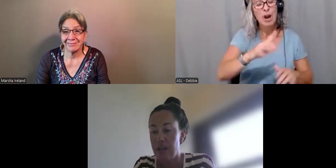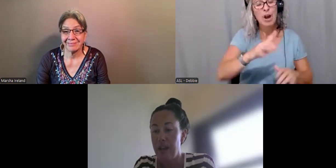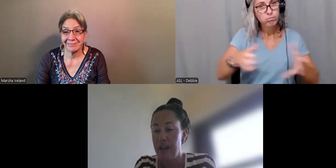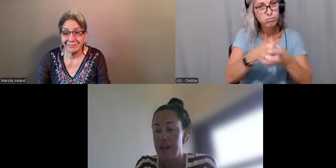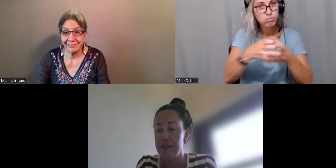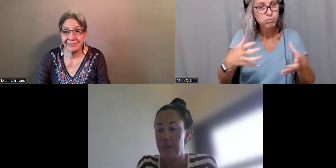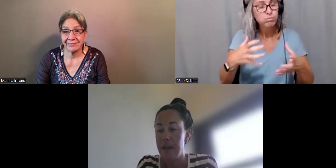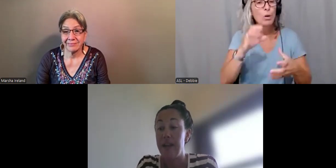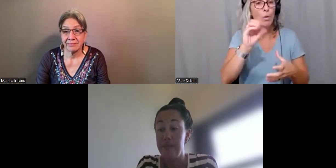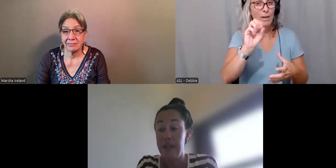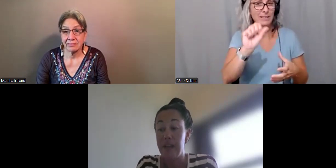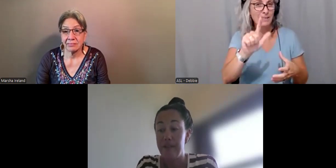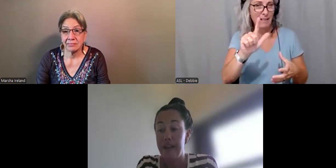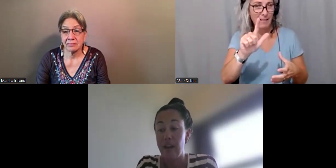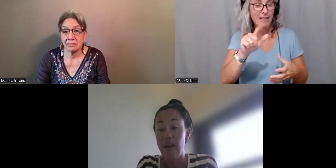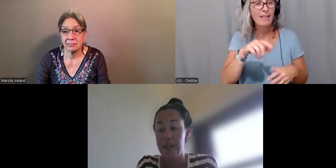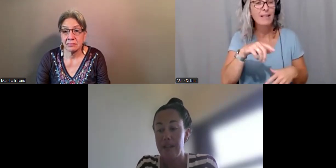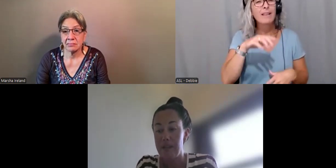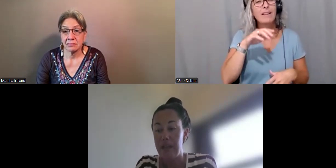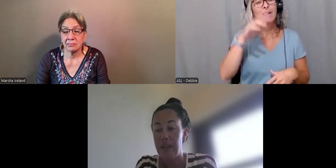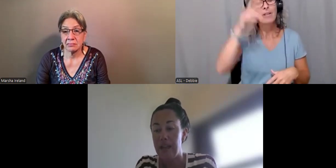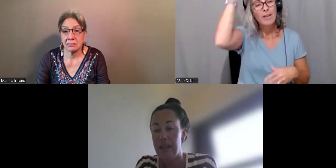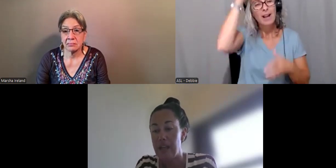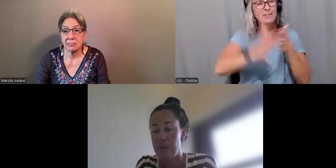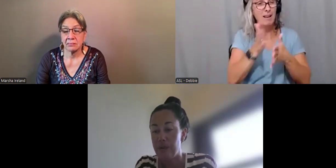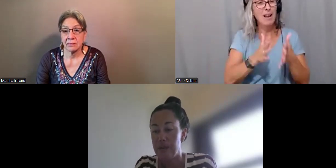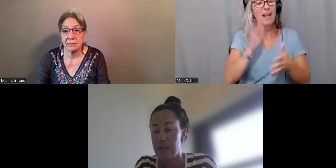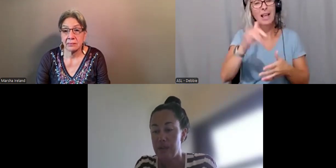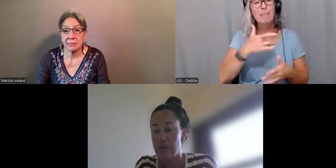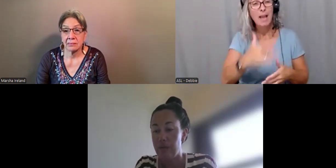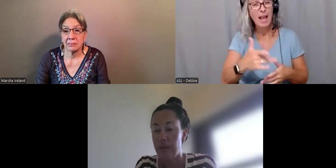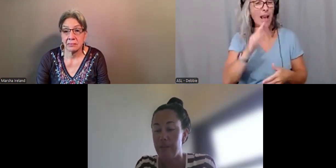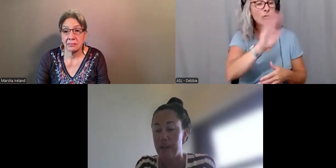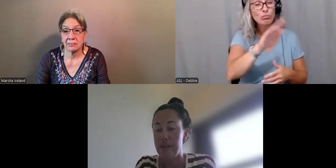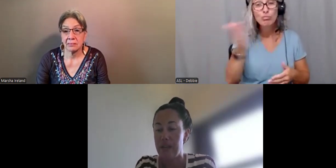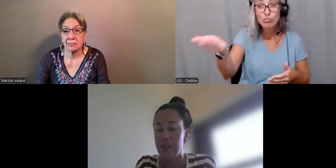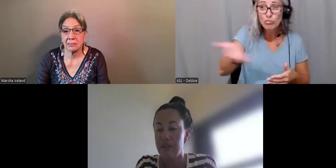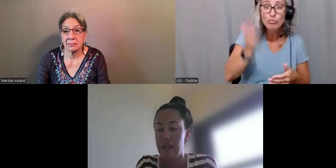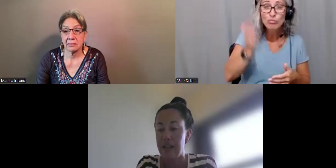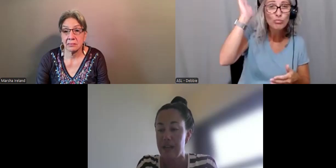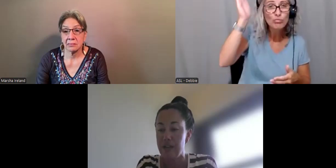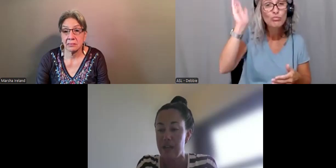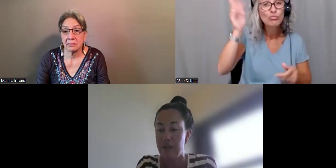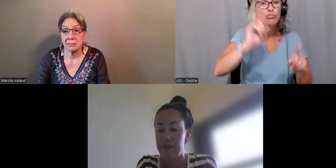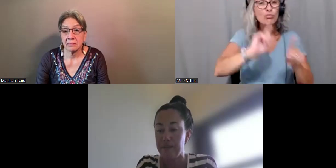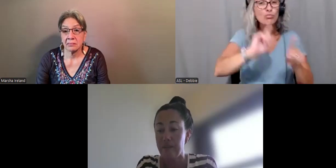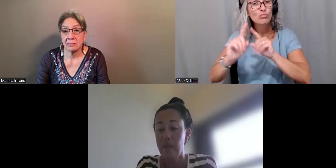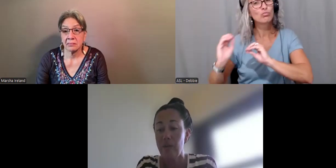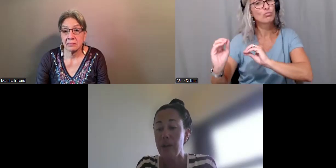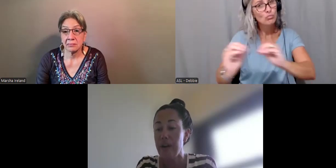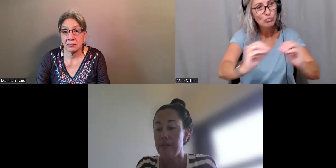Language and has been invited often to speak and engage with First Nations, providing presentations and